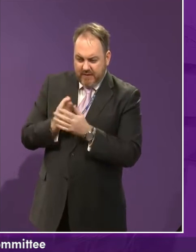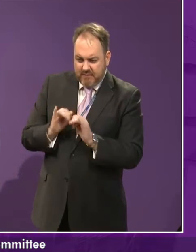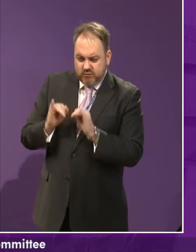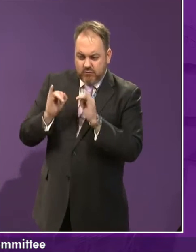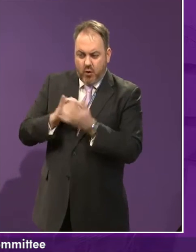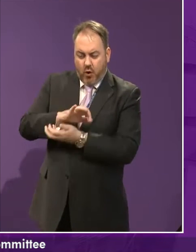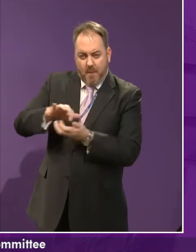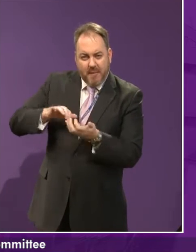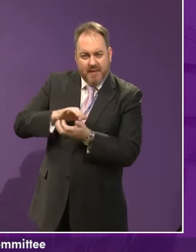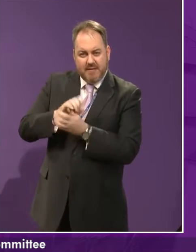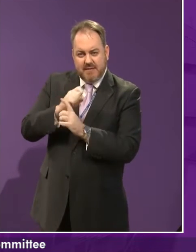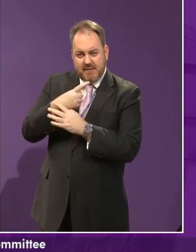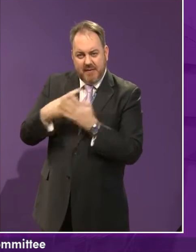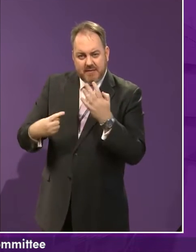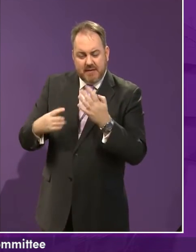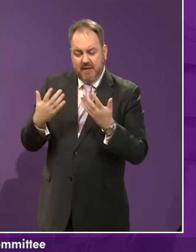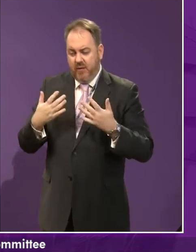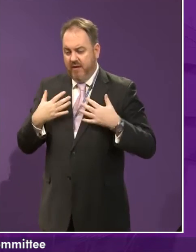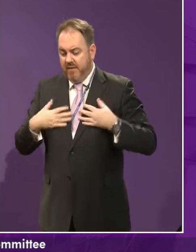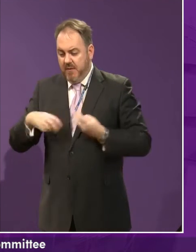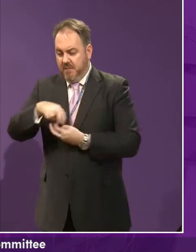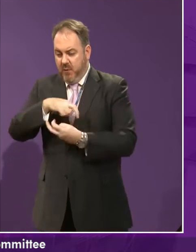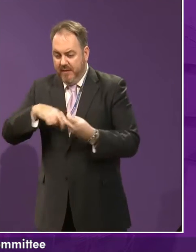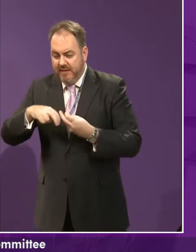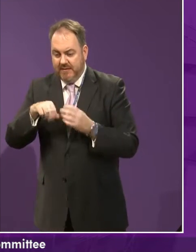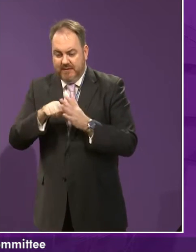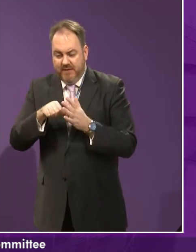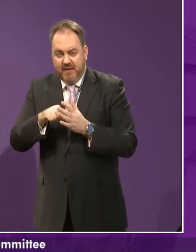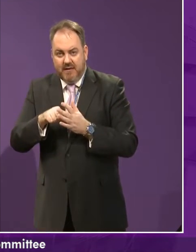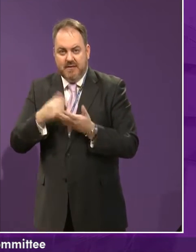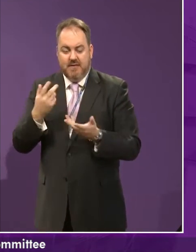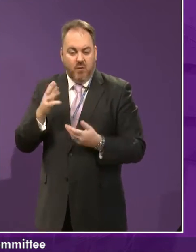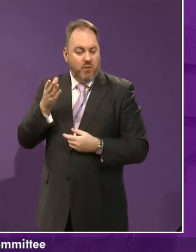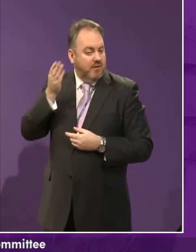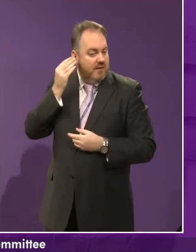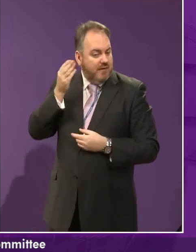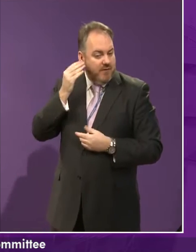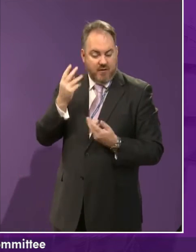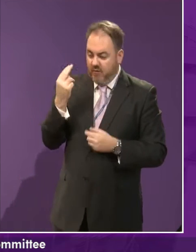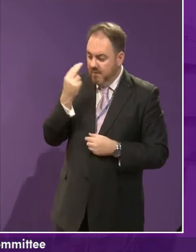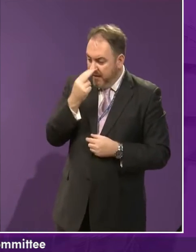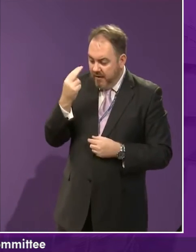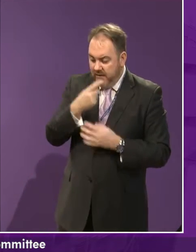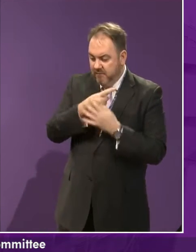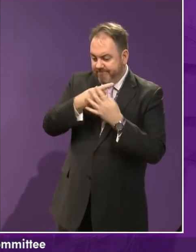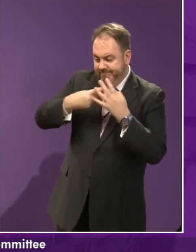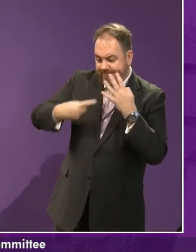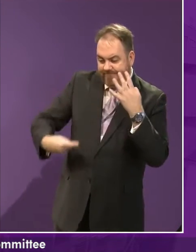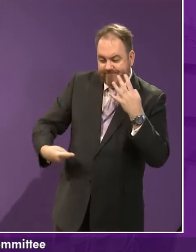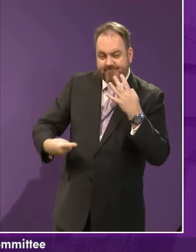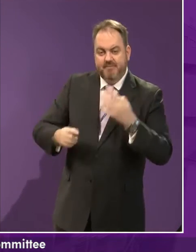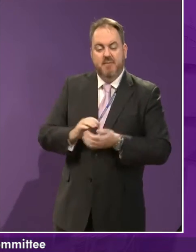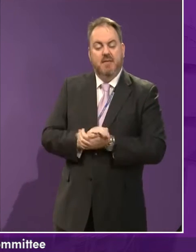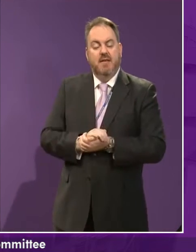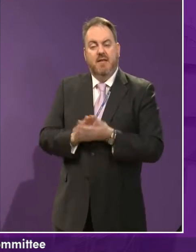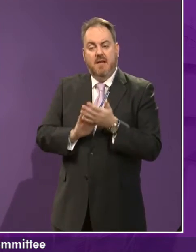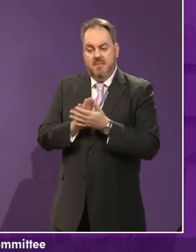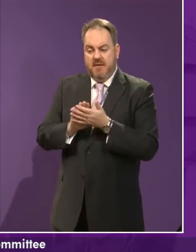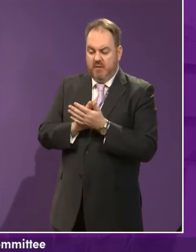mobility impairment, a hearing impairment or a visual impairment, we will be contacting the students as part of the course